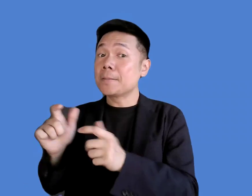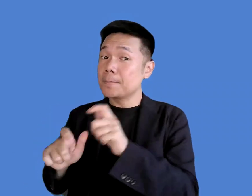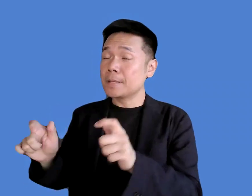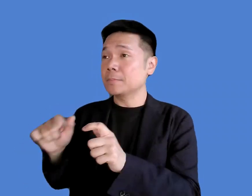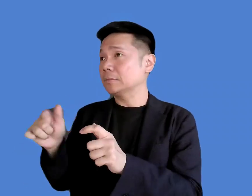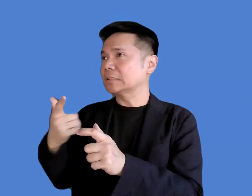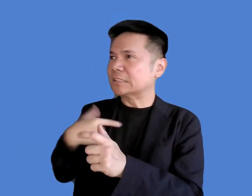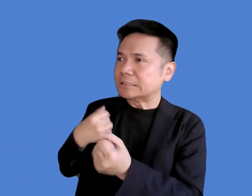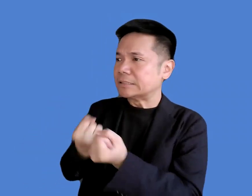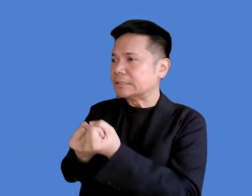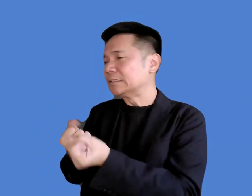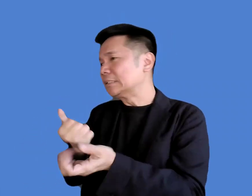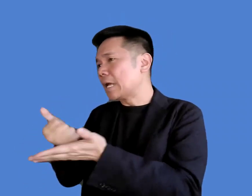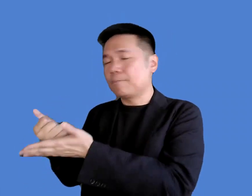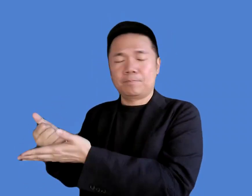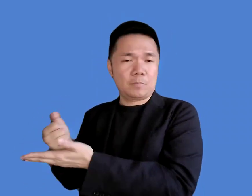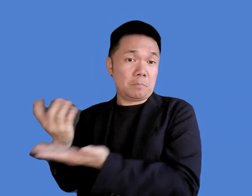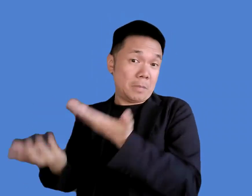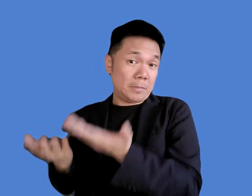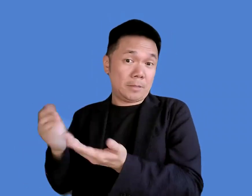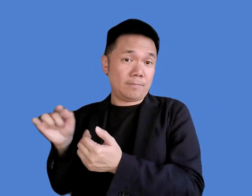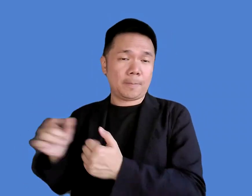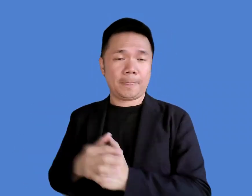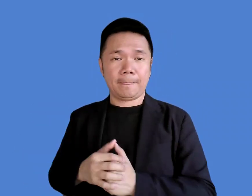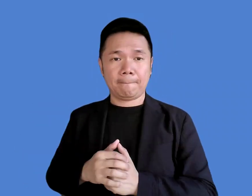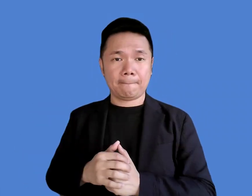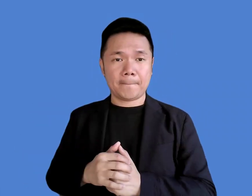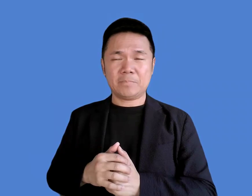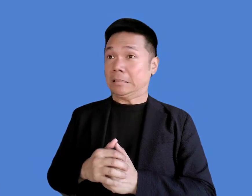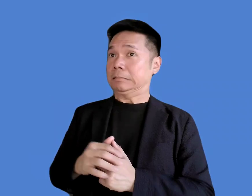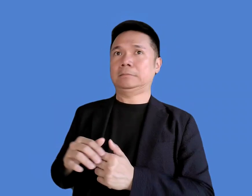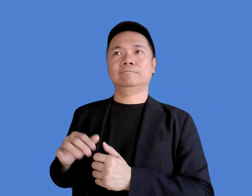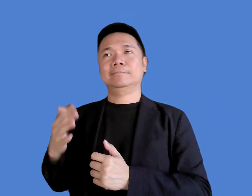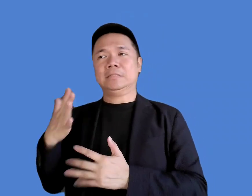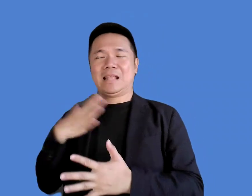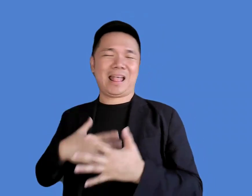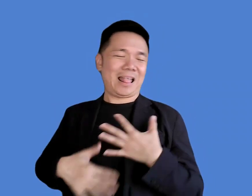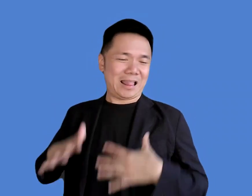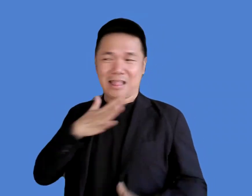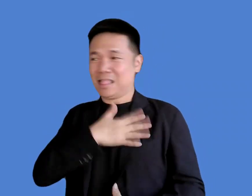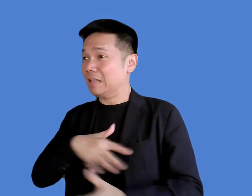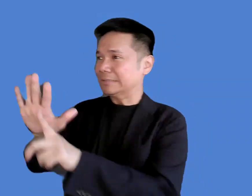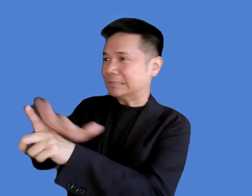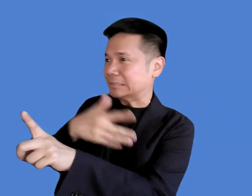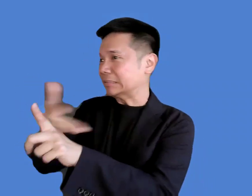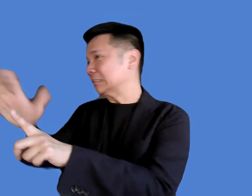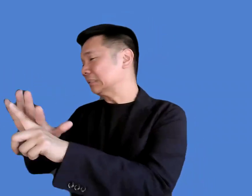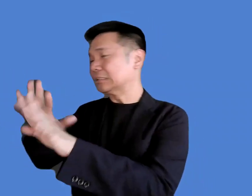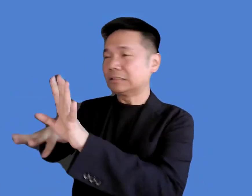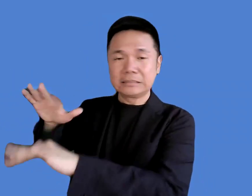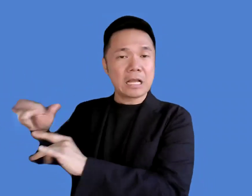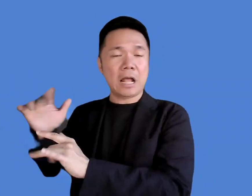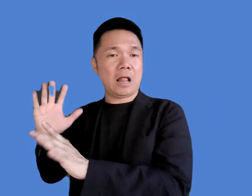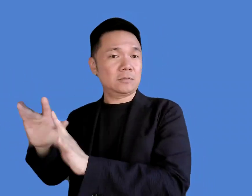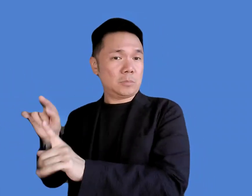intervene. There could be a lot of issues such as harassment with customers or harassment between customer